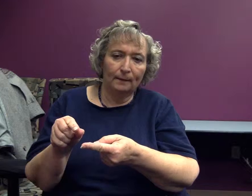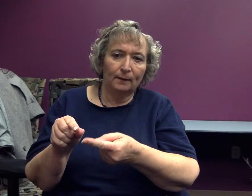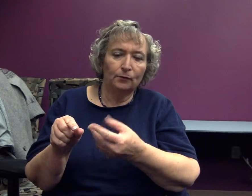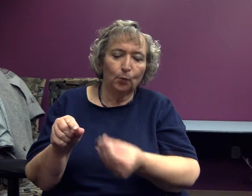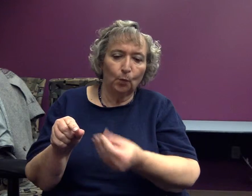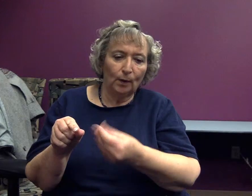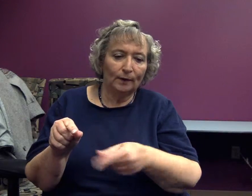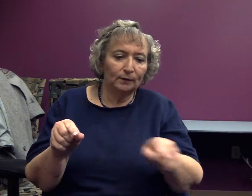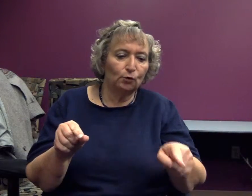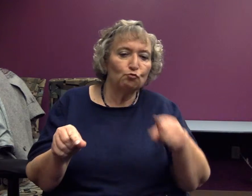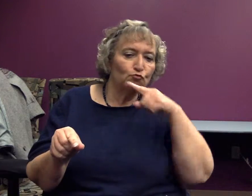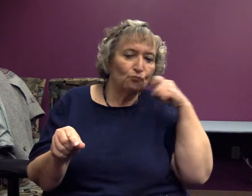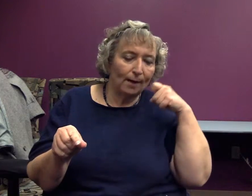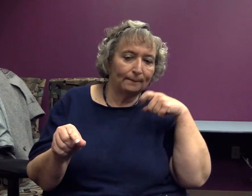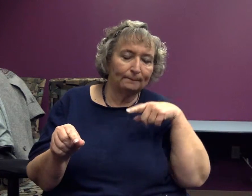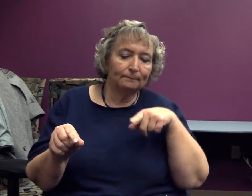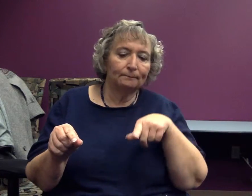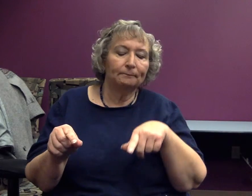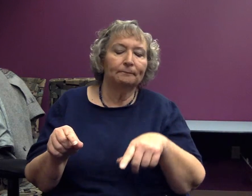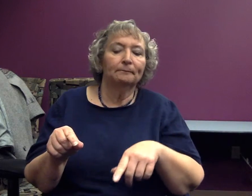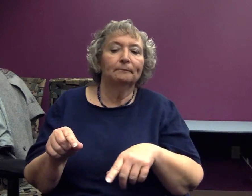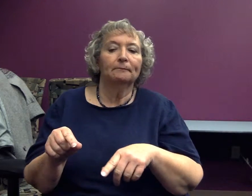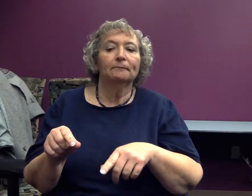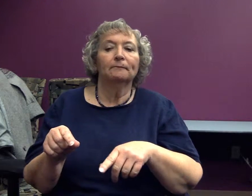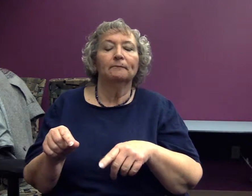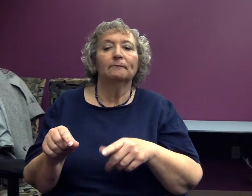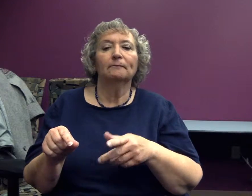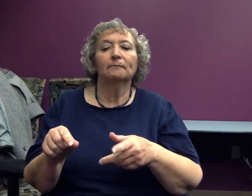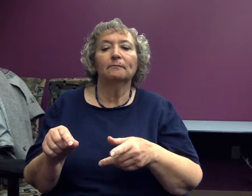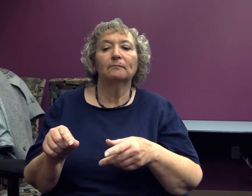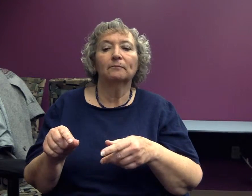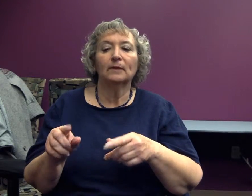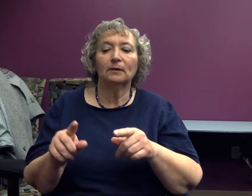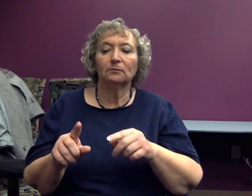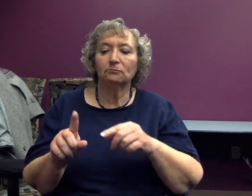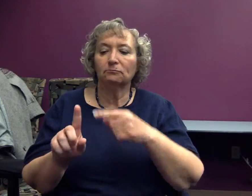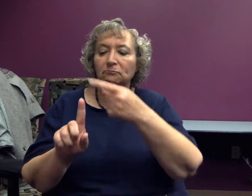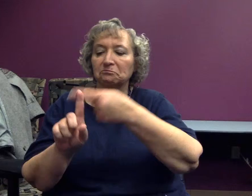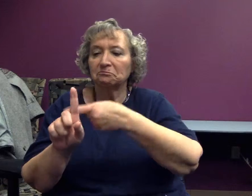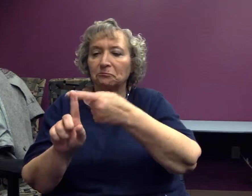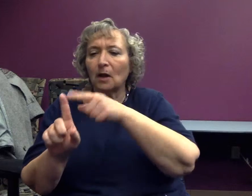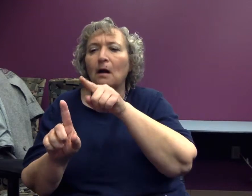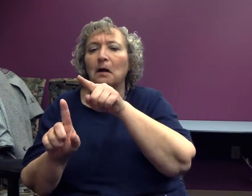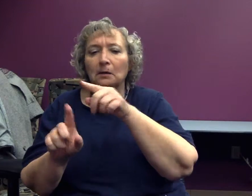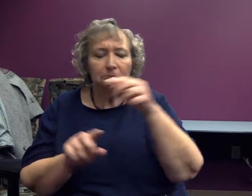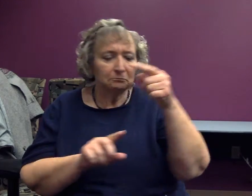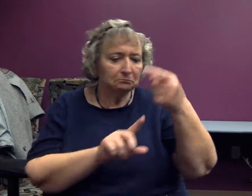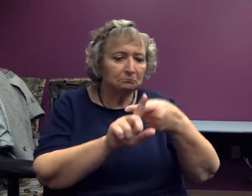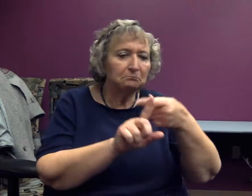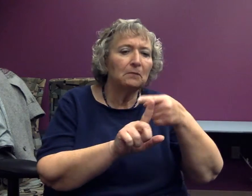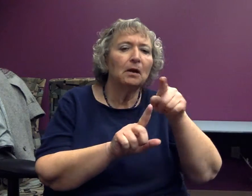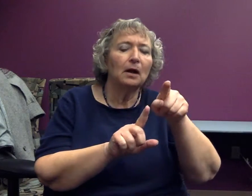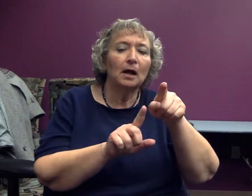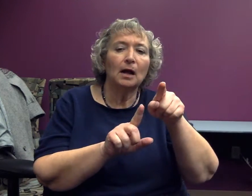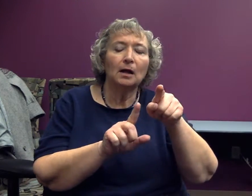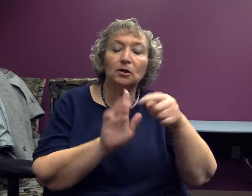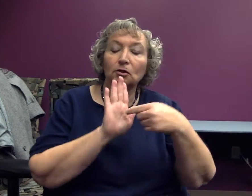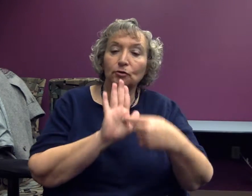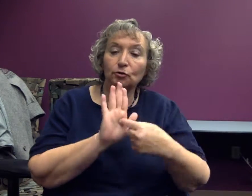is the dry bulb. This one stays dry. They read the two, they will come up with different temperature readings. Then you do